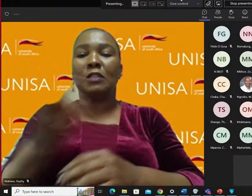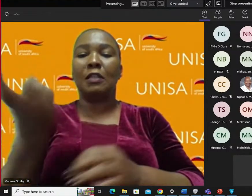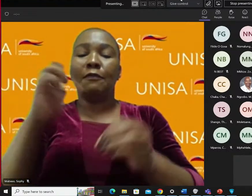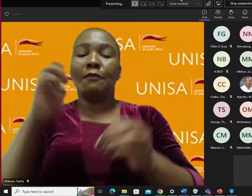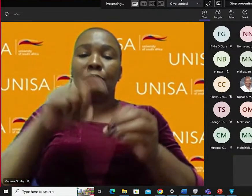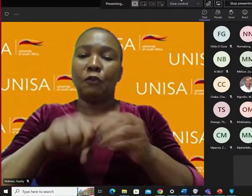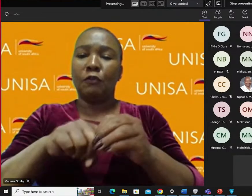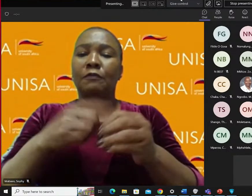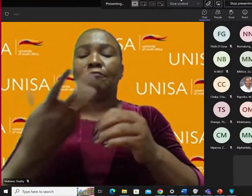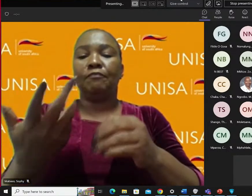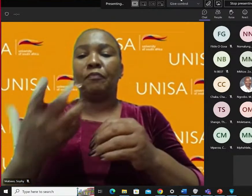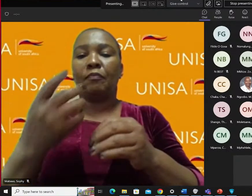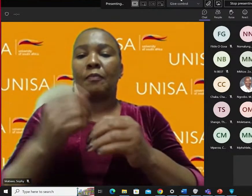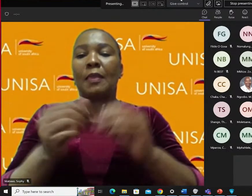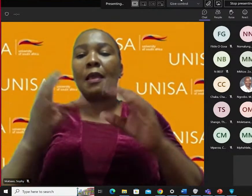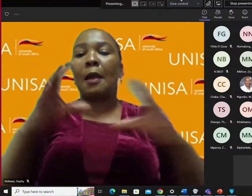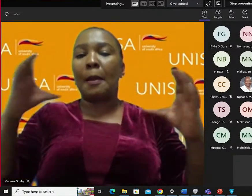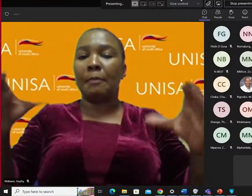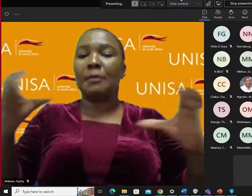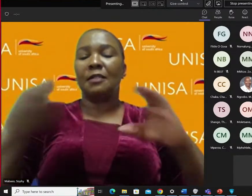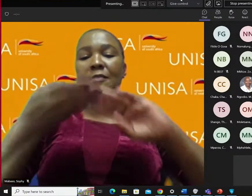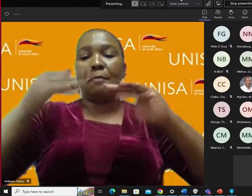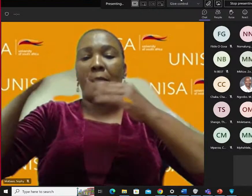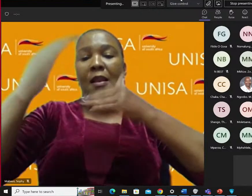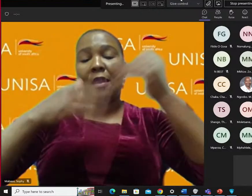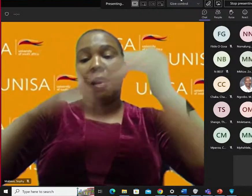capacity building and training of